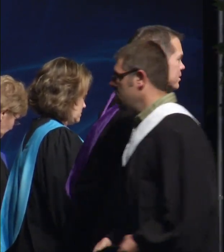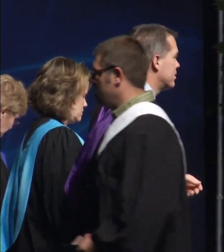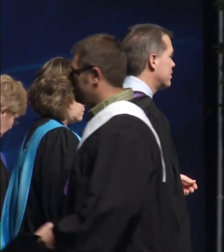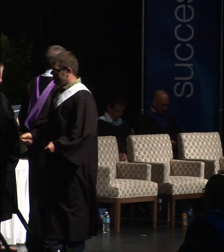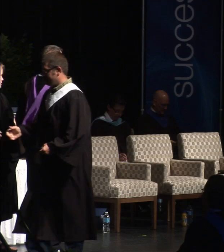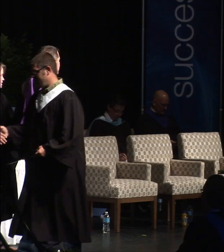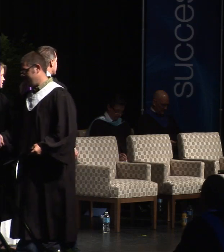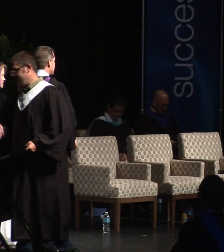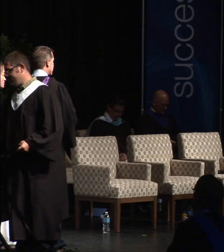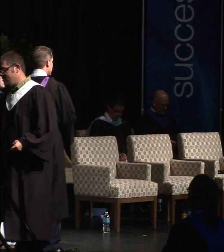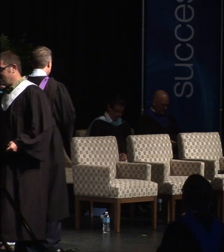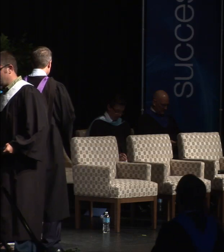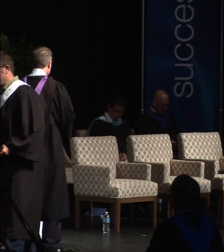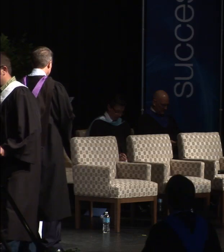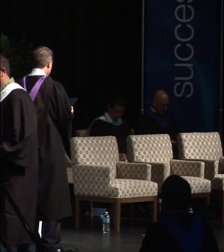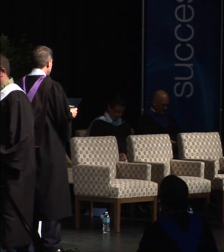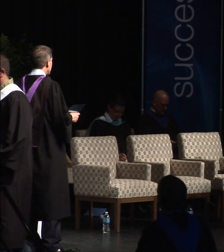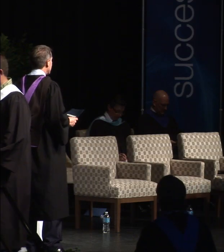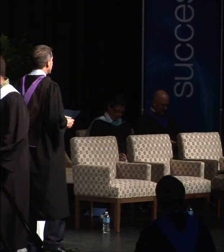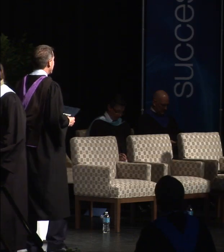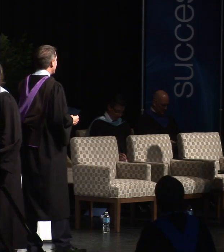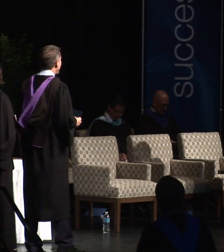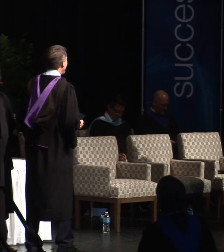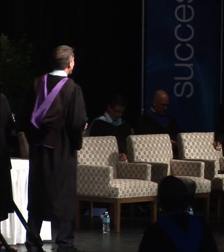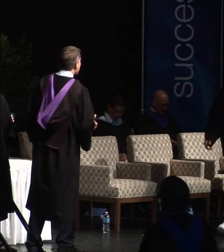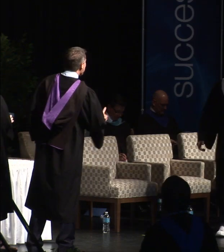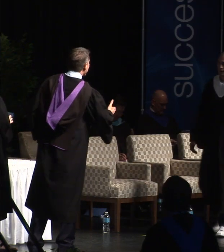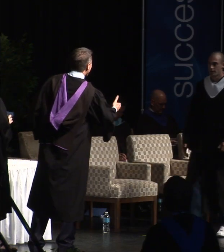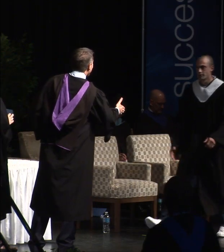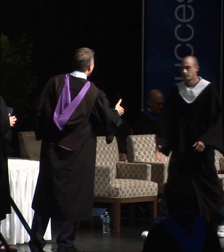Andrew Scott Joseph Hennick.